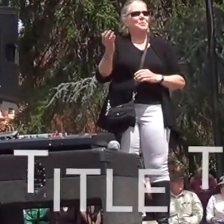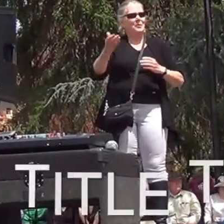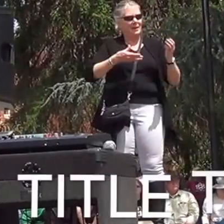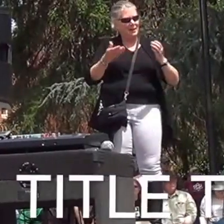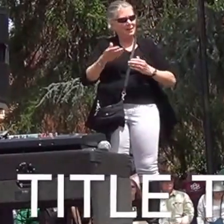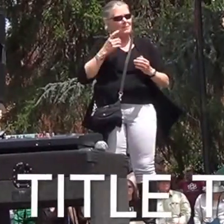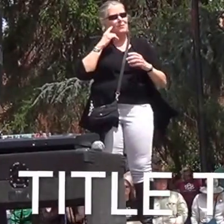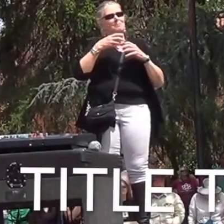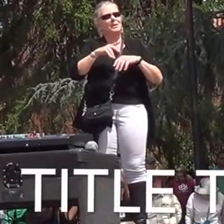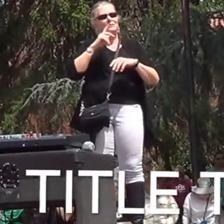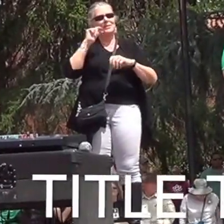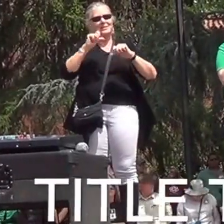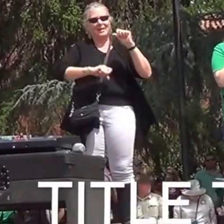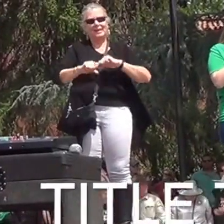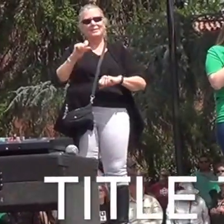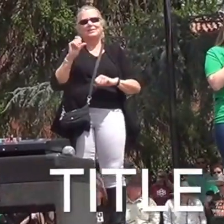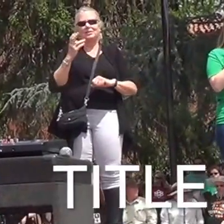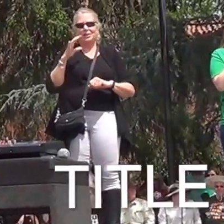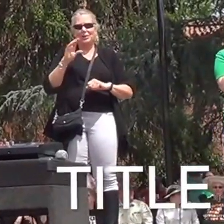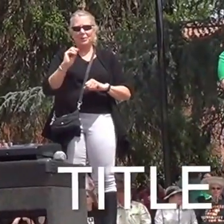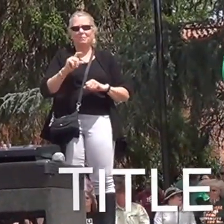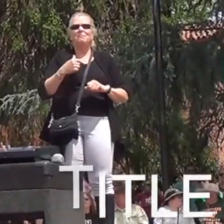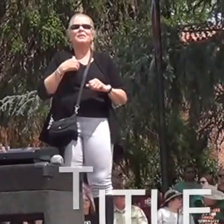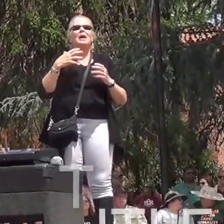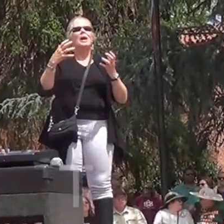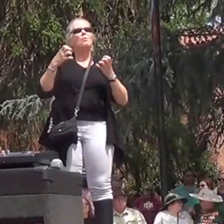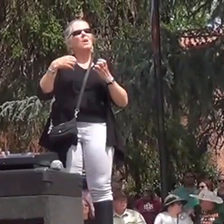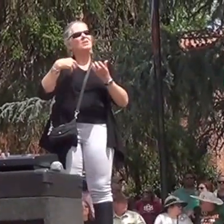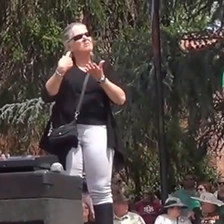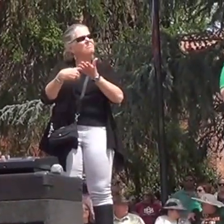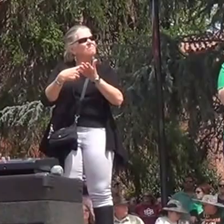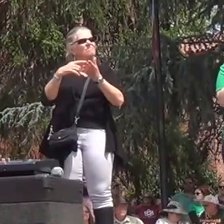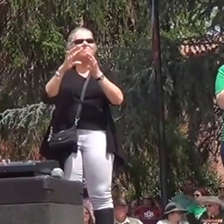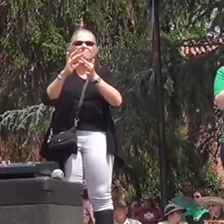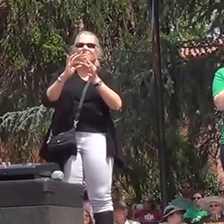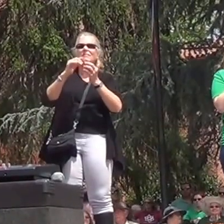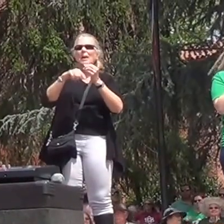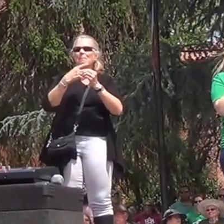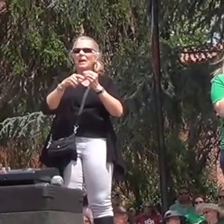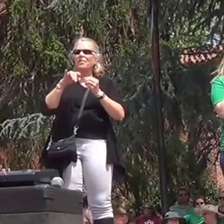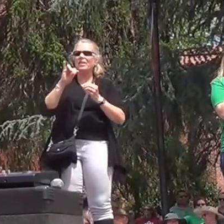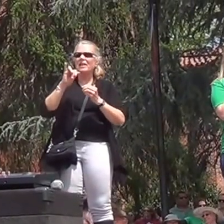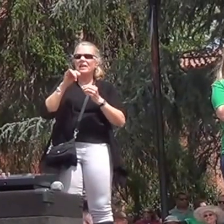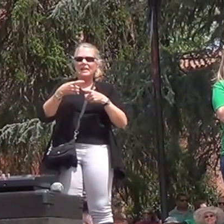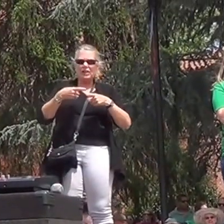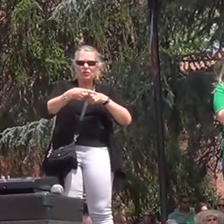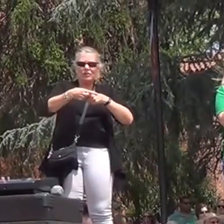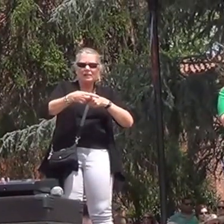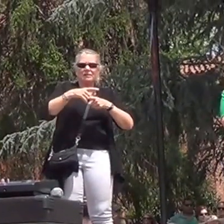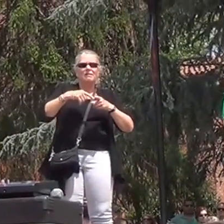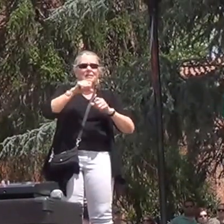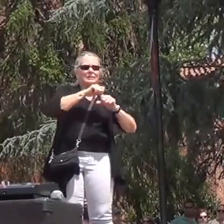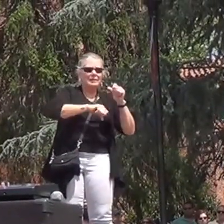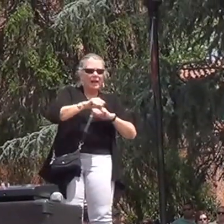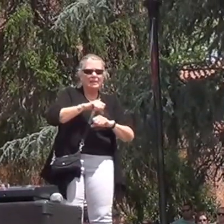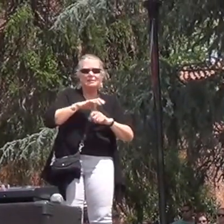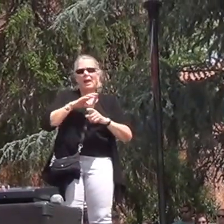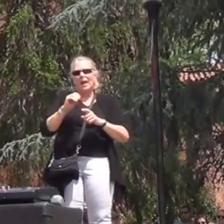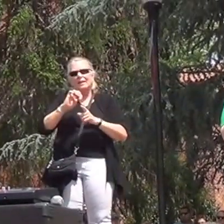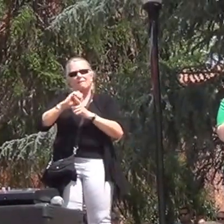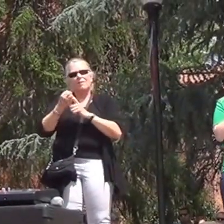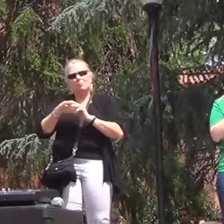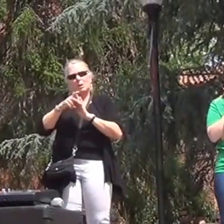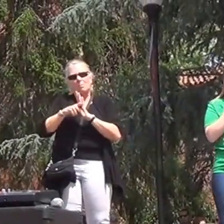Welcome to the March for Science, Chico. I wanted to speak with you all a little bit about the intersection of science when it comes to environmental